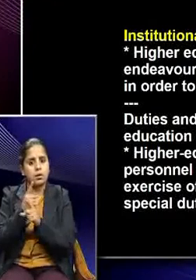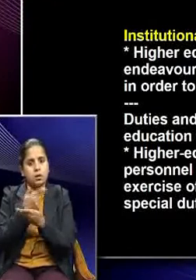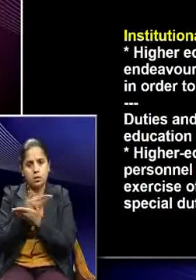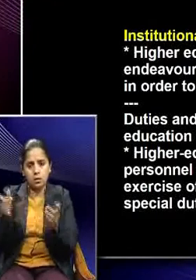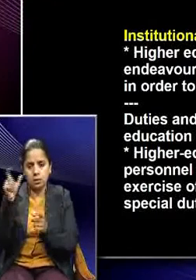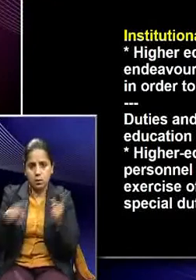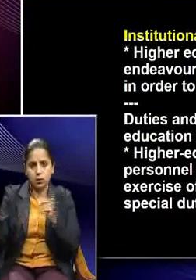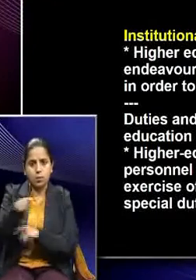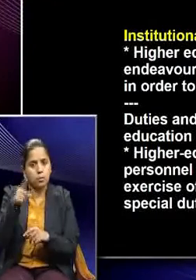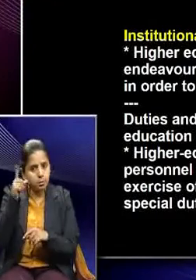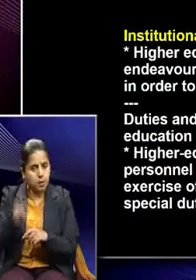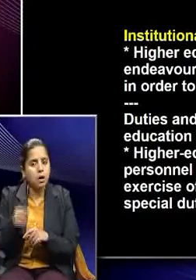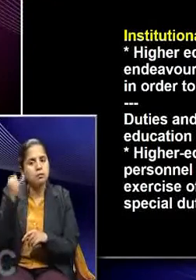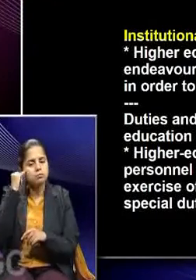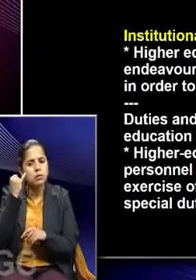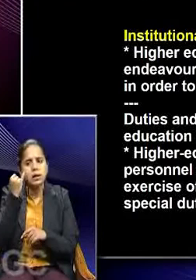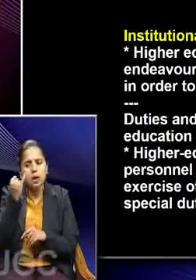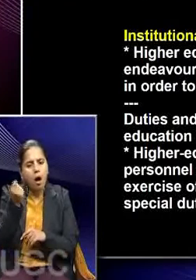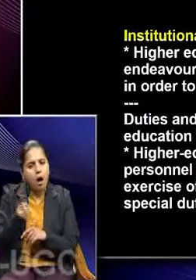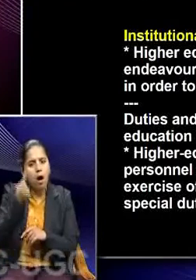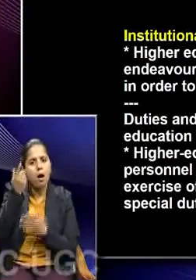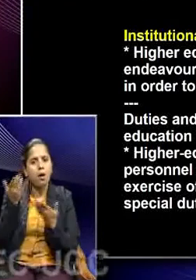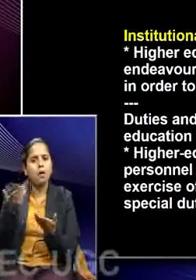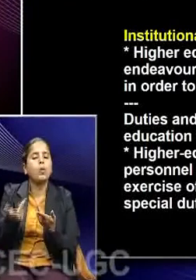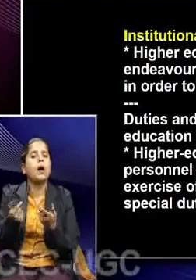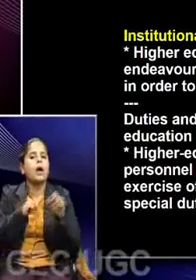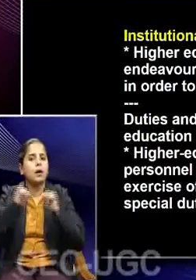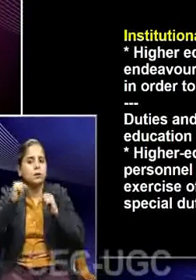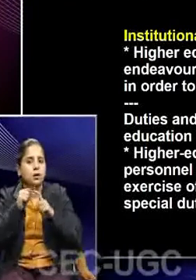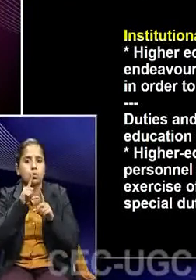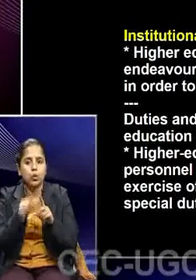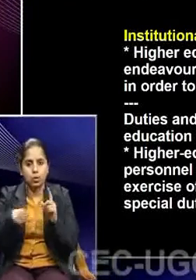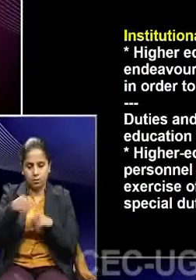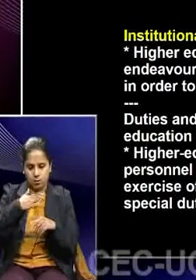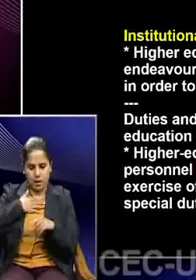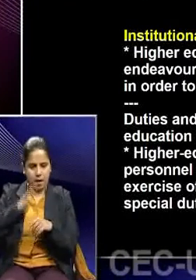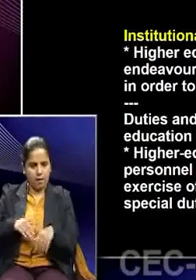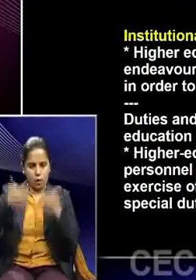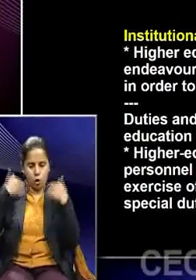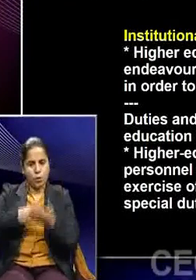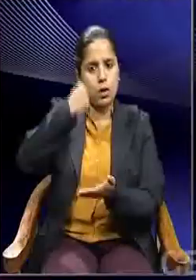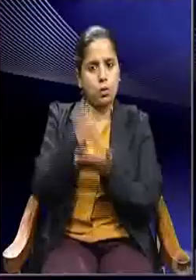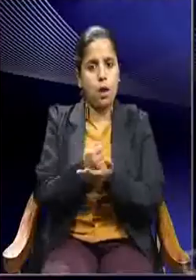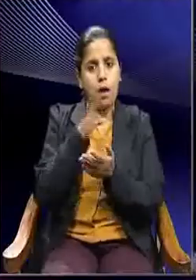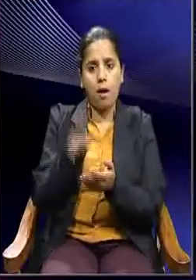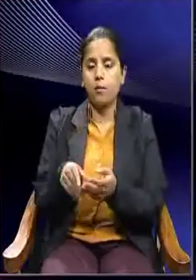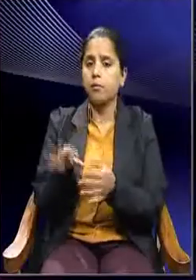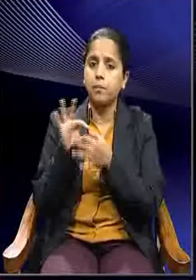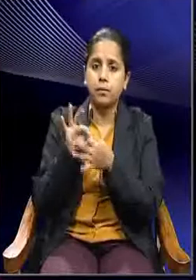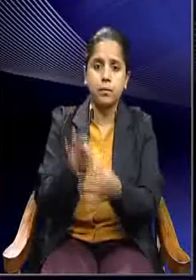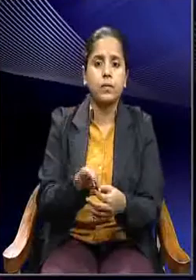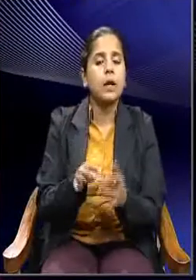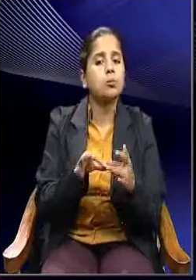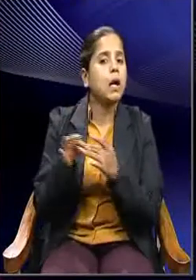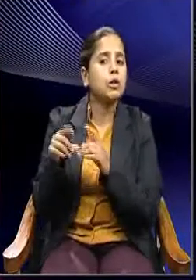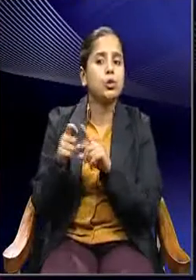personnel should recognize that the exercise of rights carries with it special